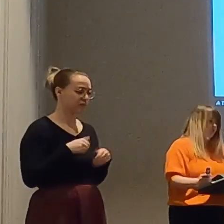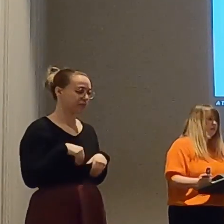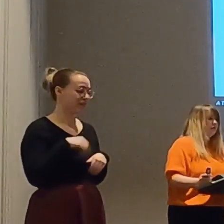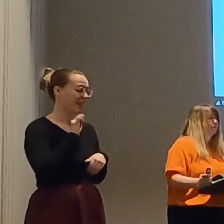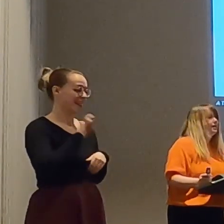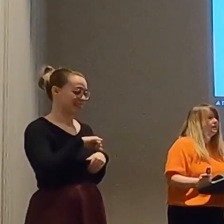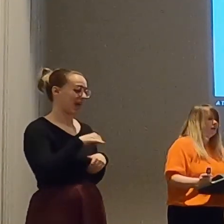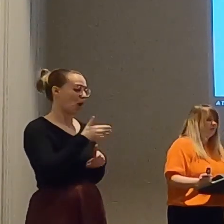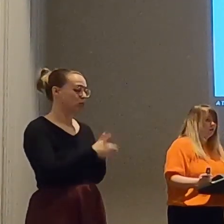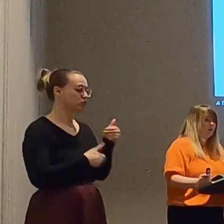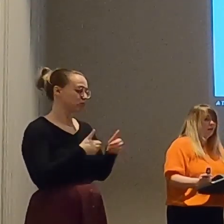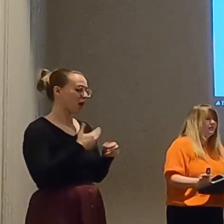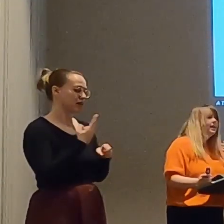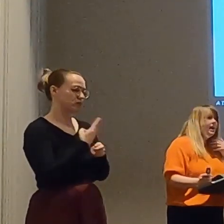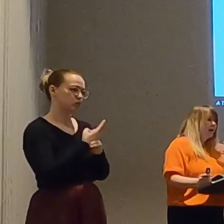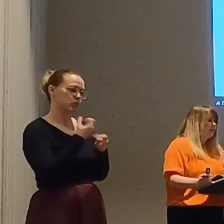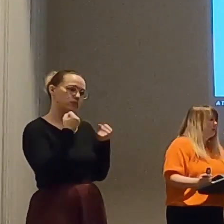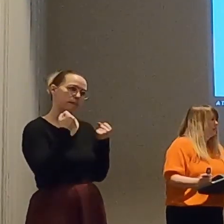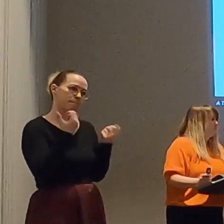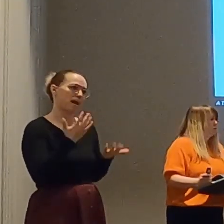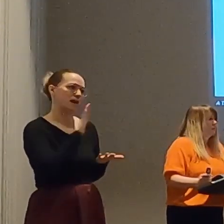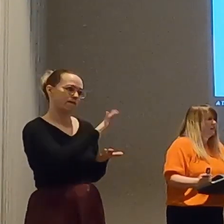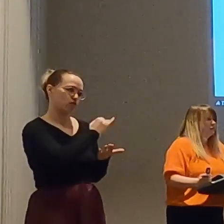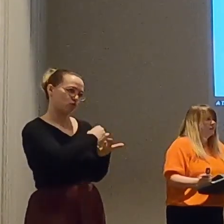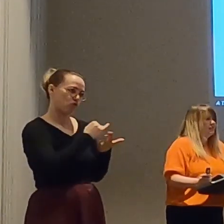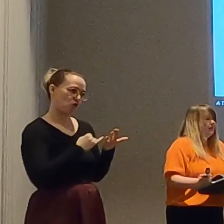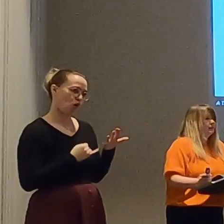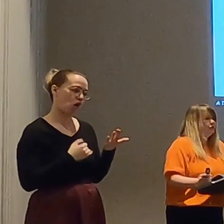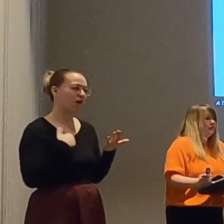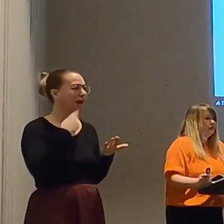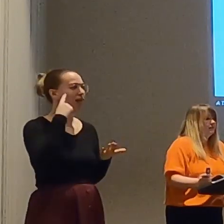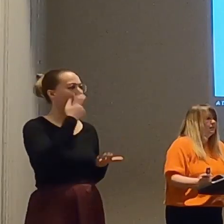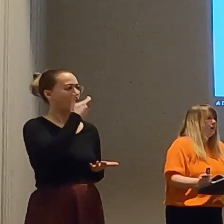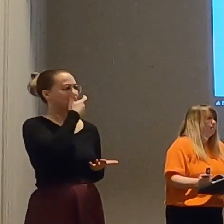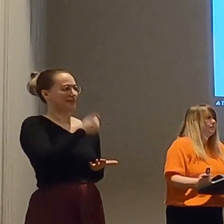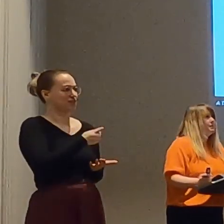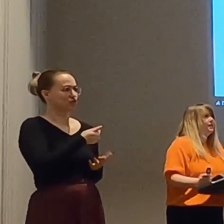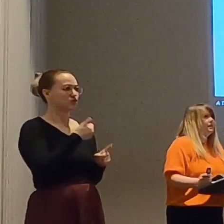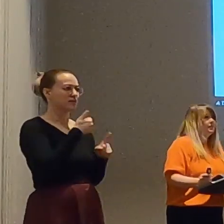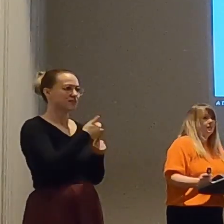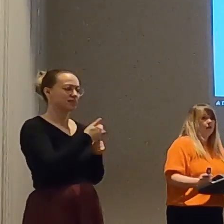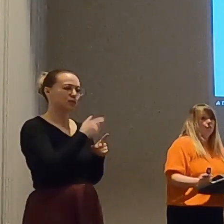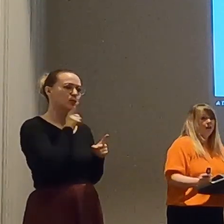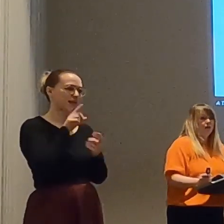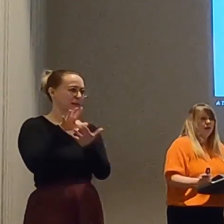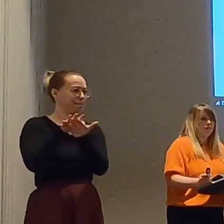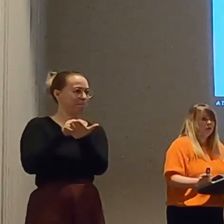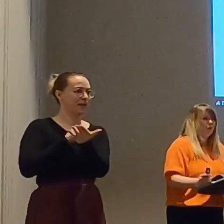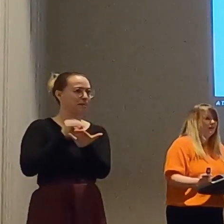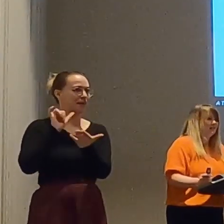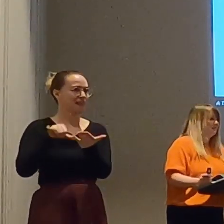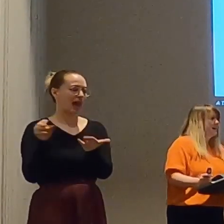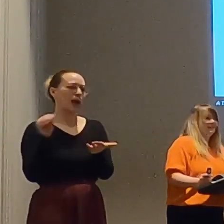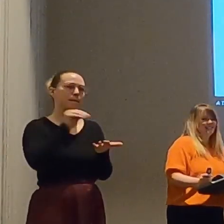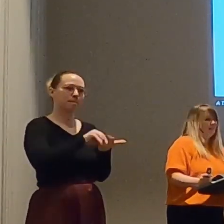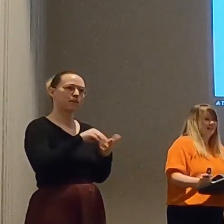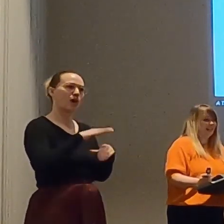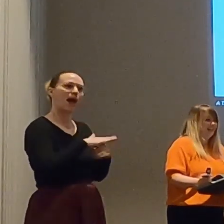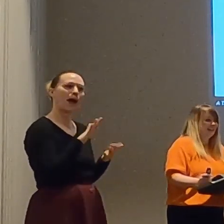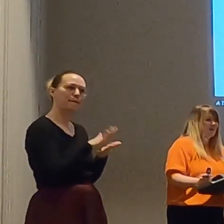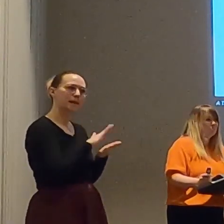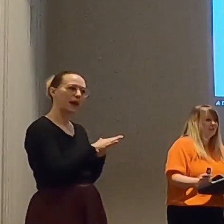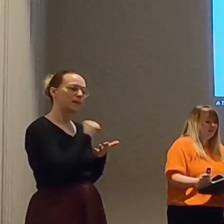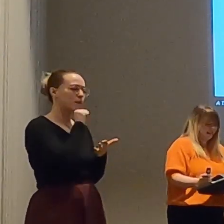she uses in many of her works. And I thought that it was really interesting that she is mimicking this in her work on paper, where it's not the